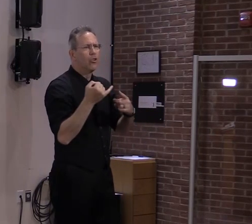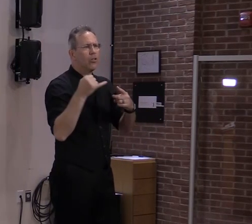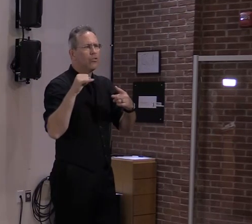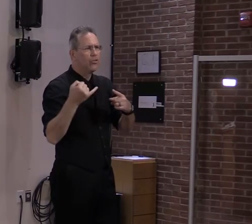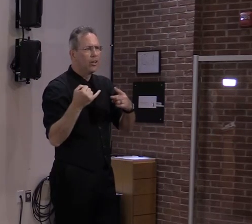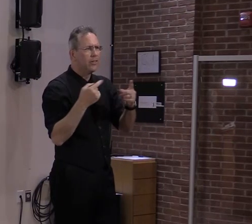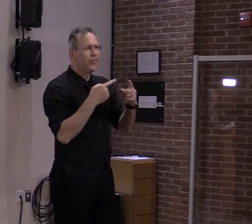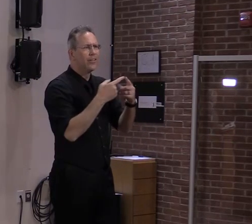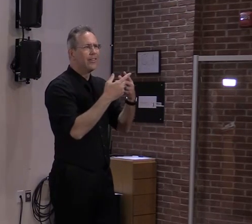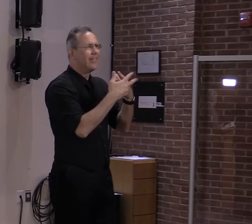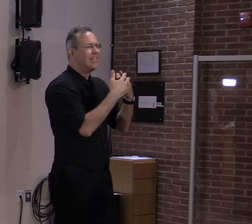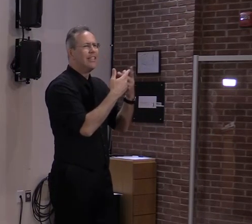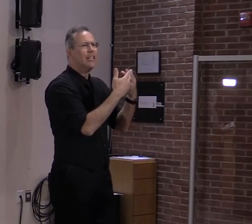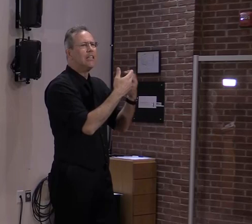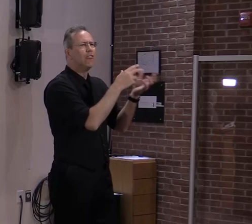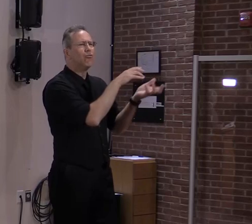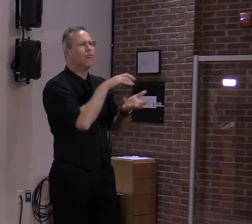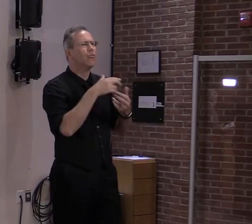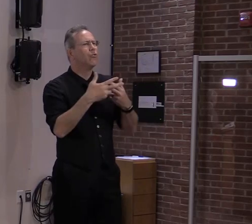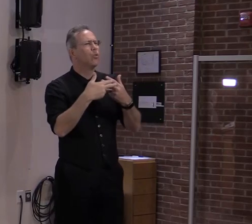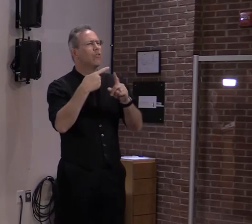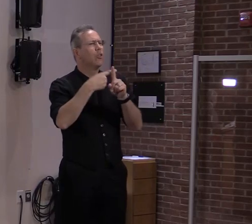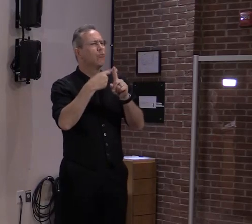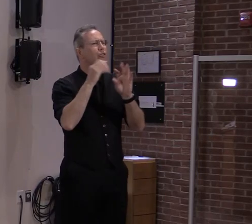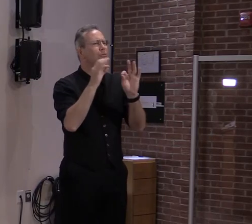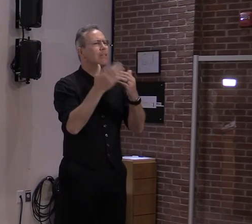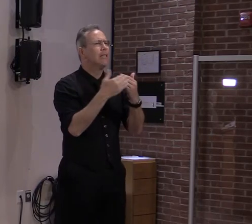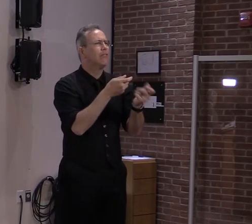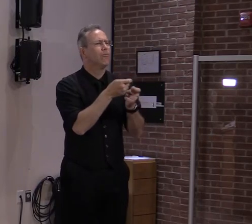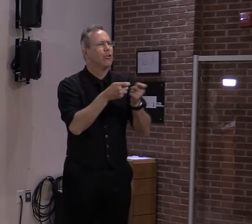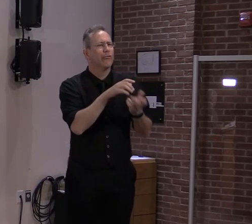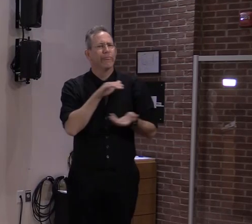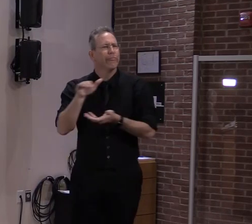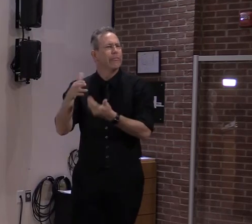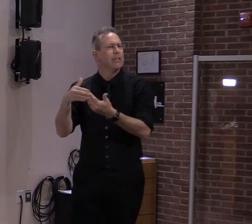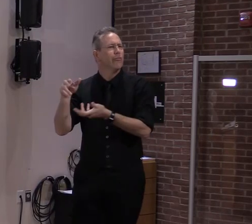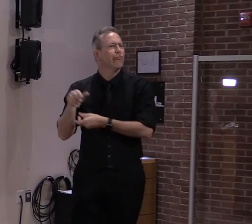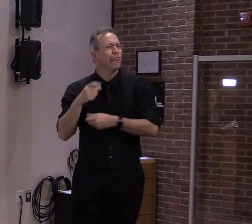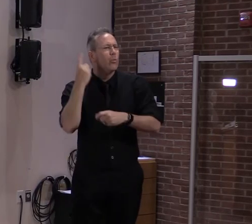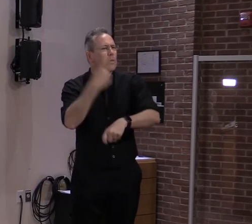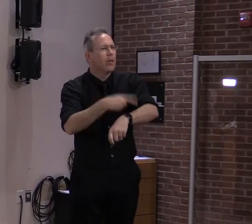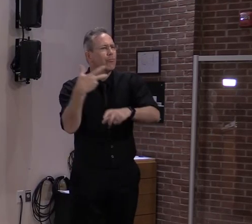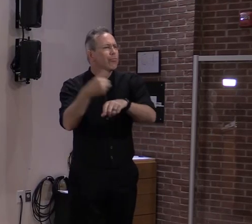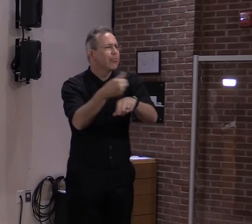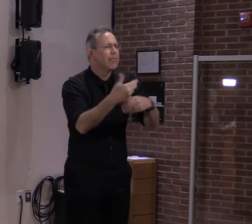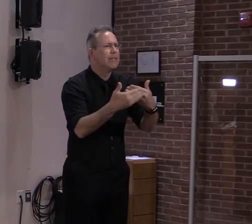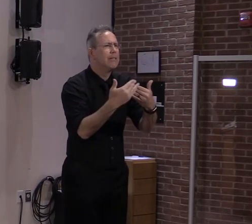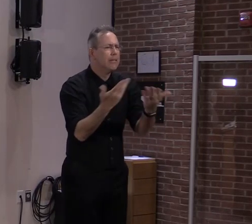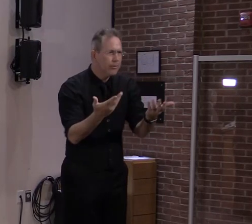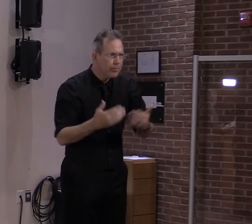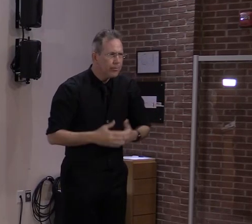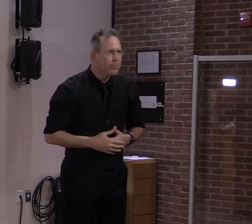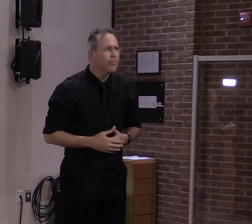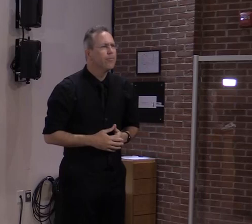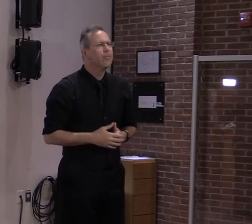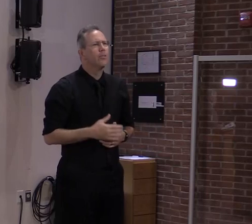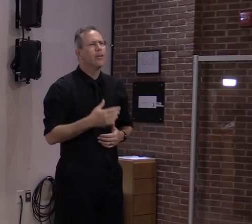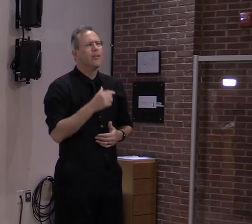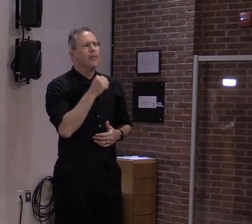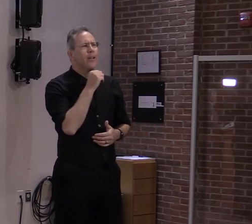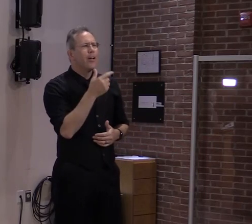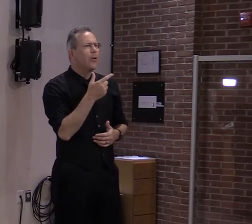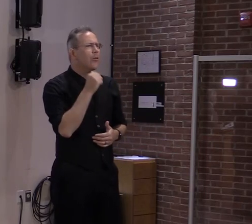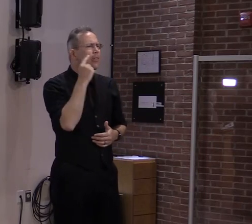In other instances, I don't think we're going to have this, the same issue of calling